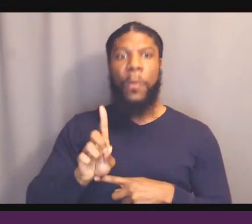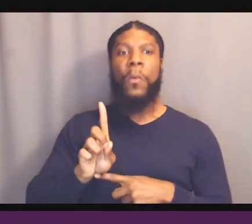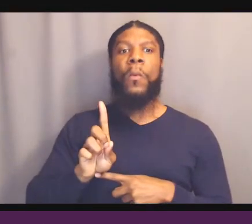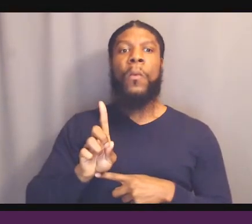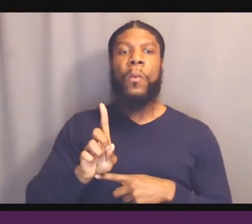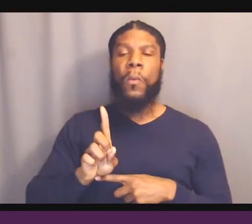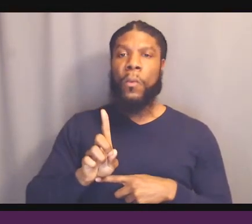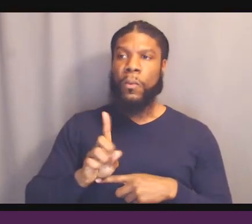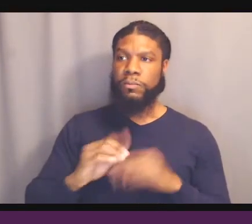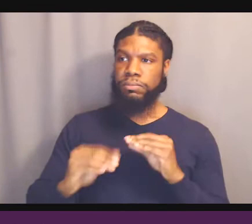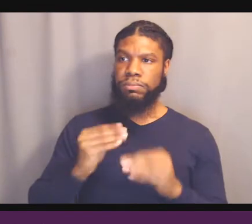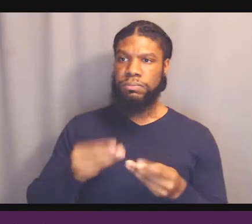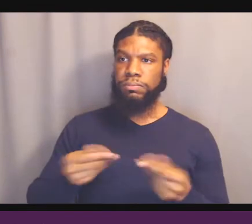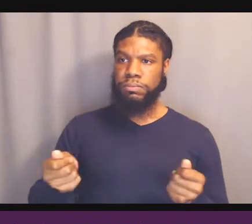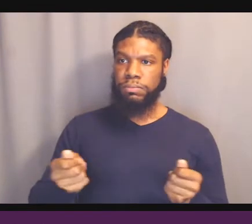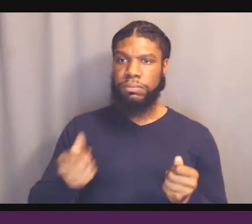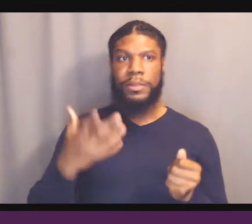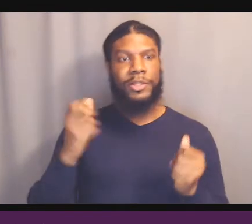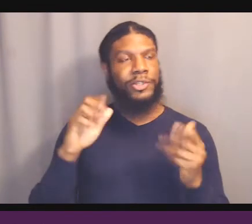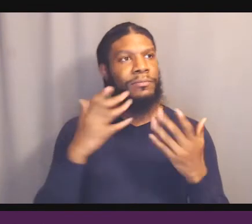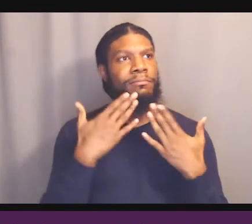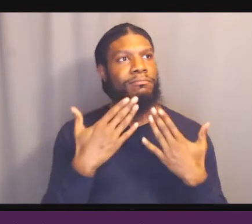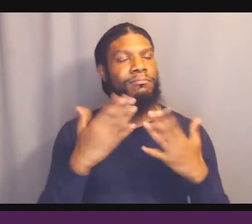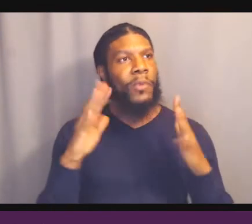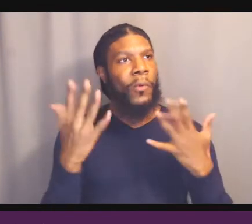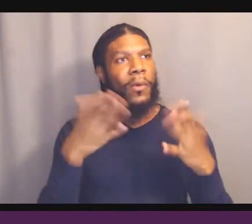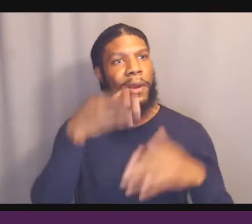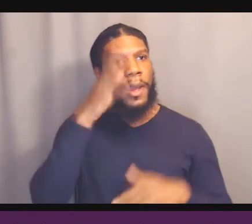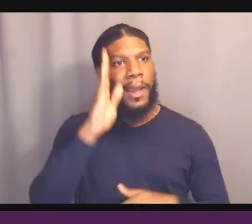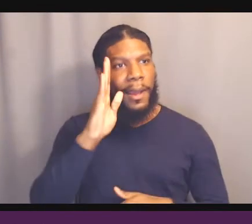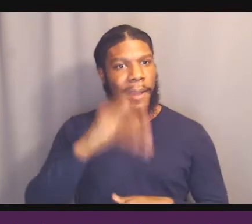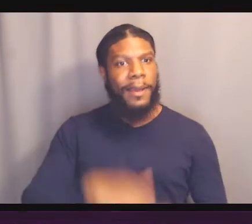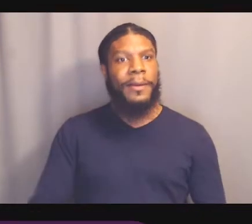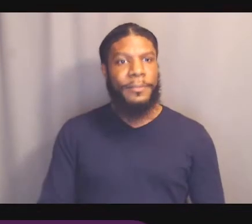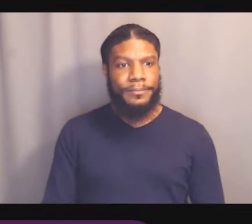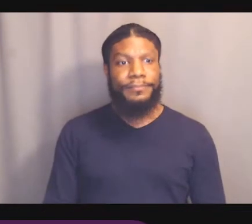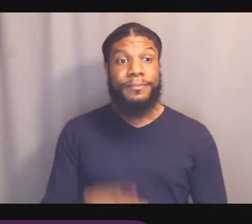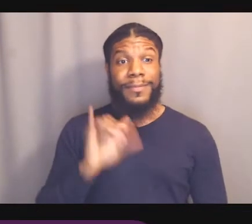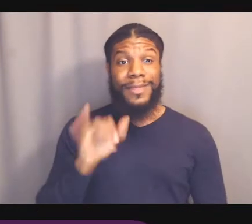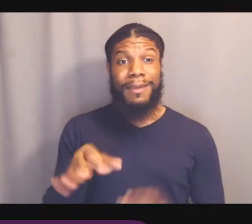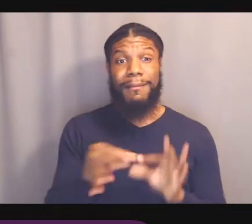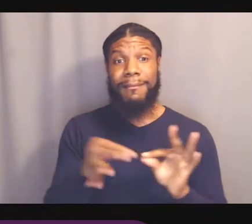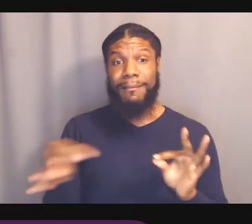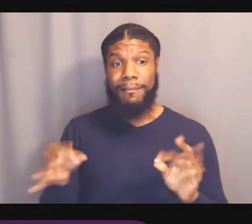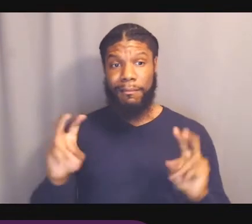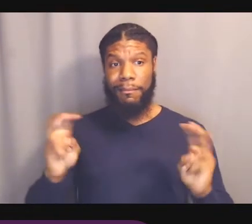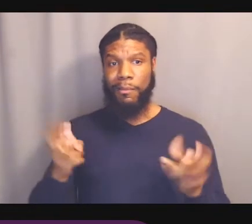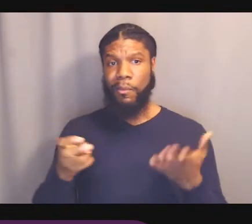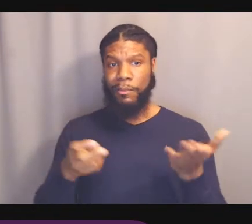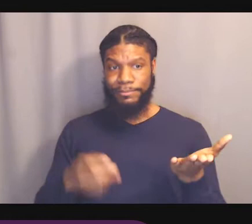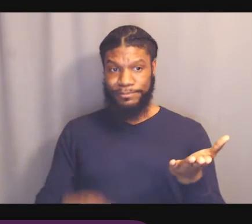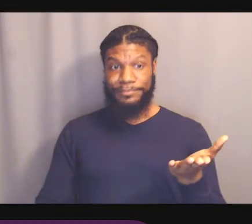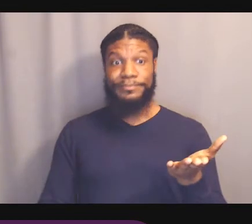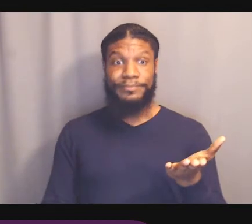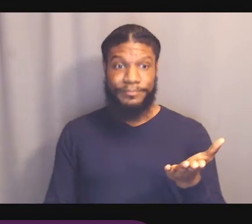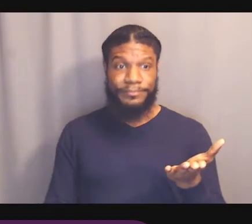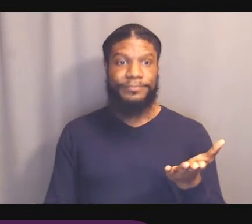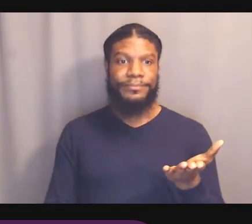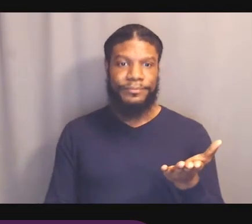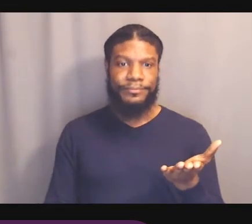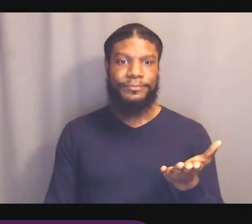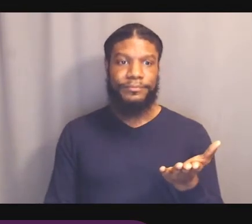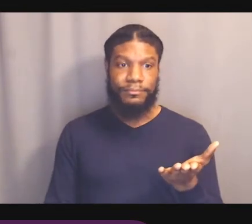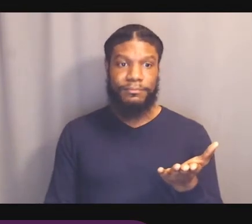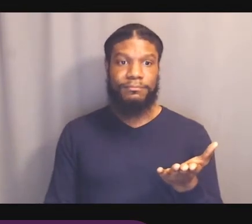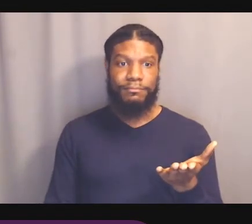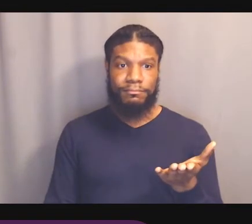glorified God." For the next couple of minutes, I want to preach from this thought: when words alone won't